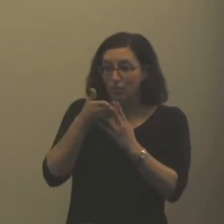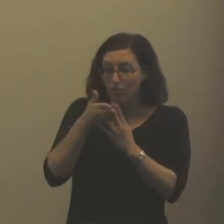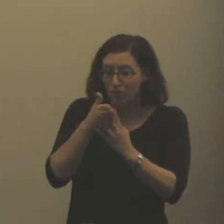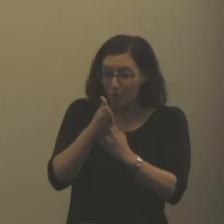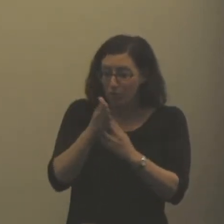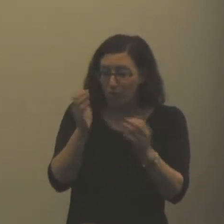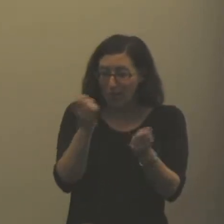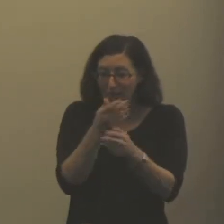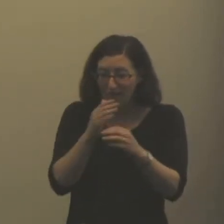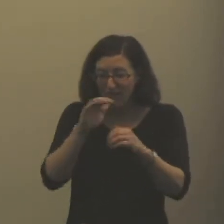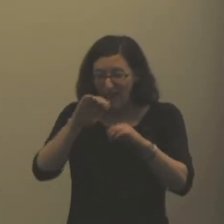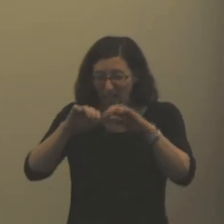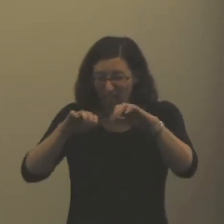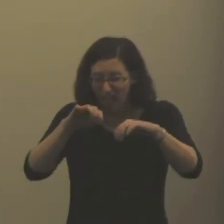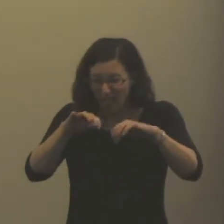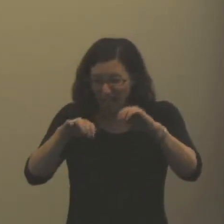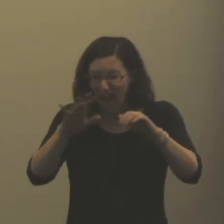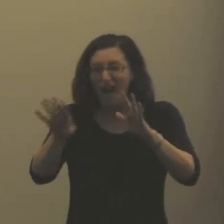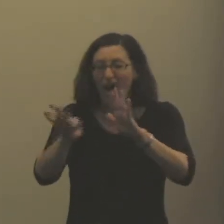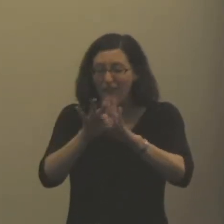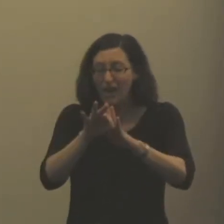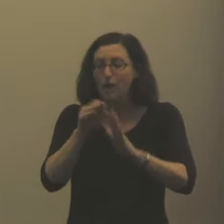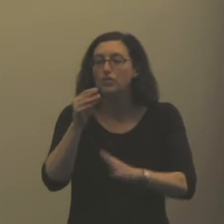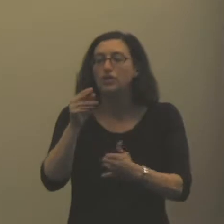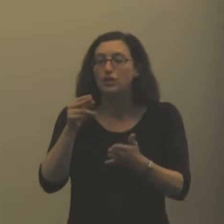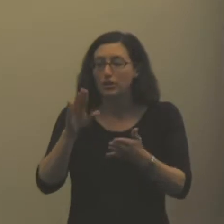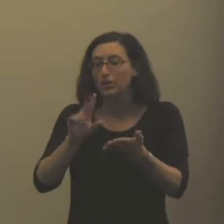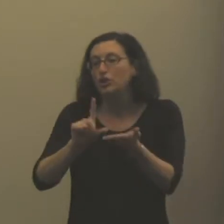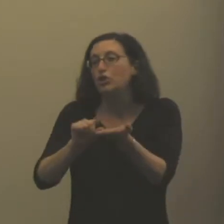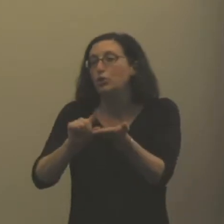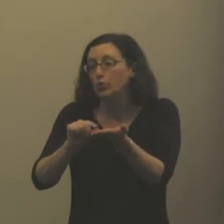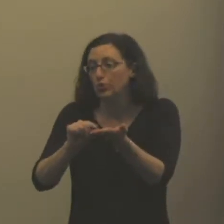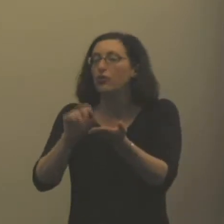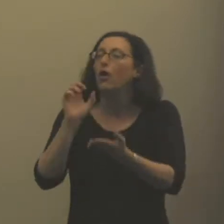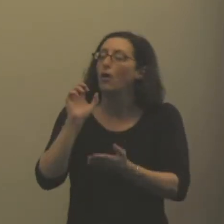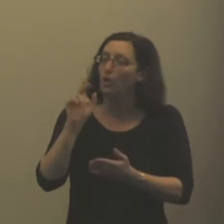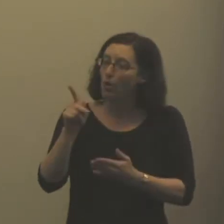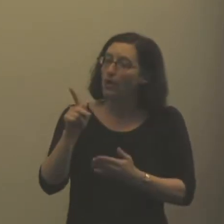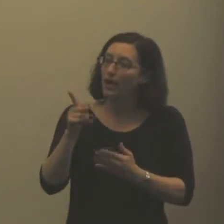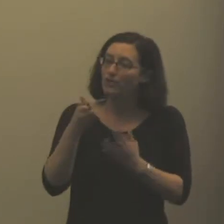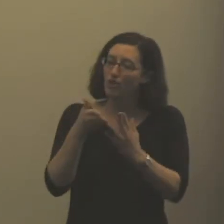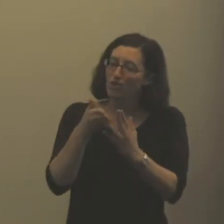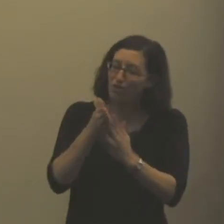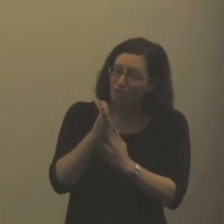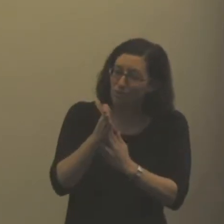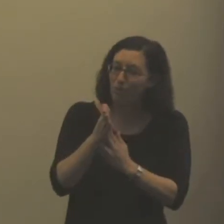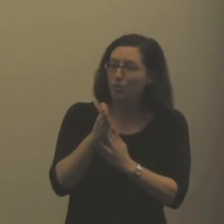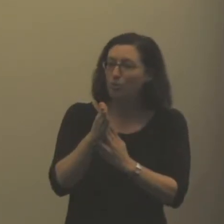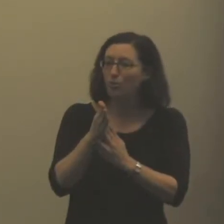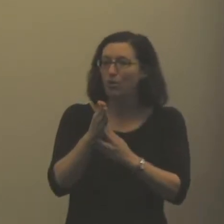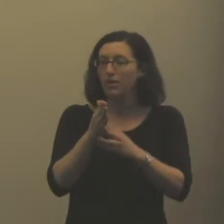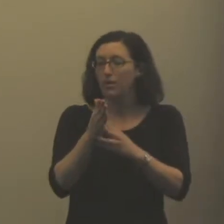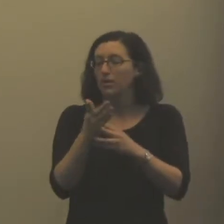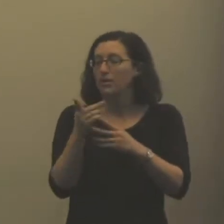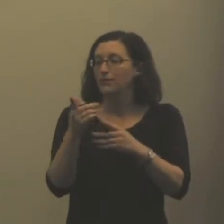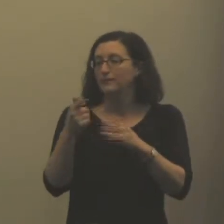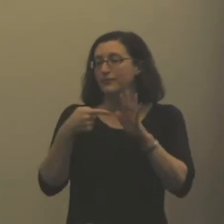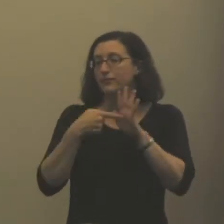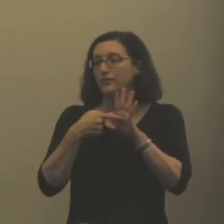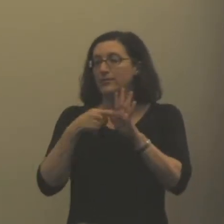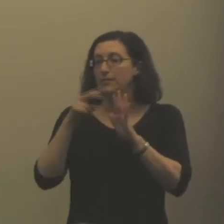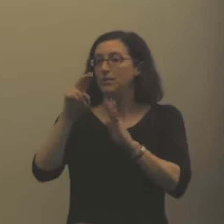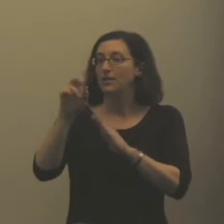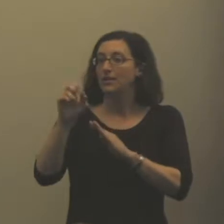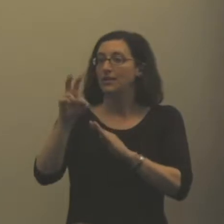one is for /nav _ news on news. mouse over. So navigating through a whole navigation bar.